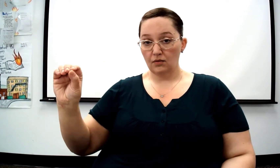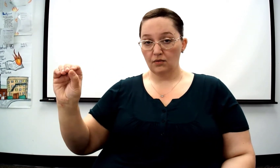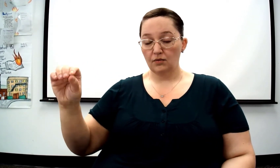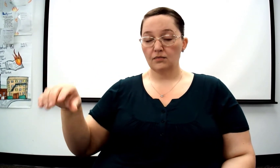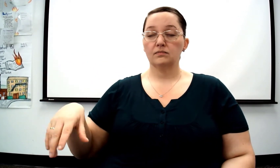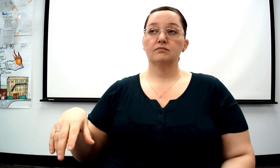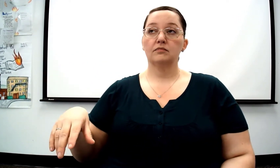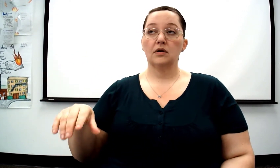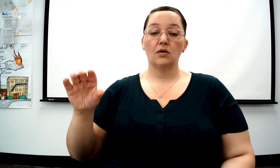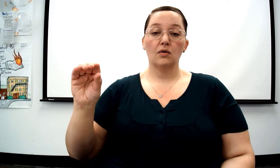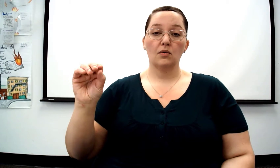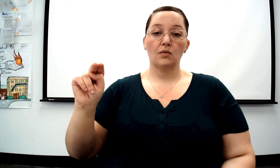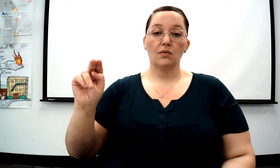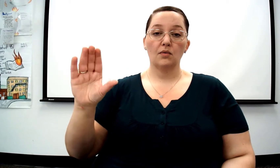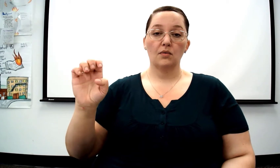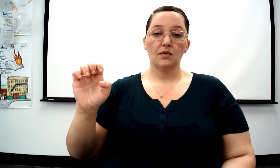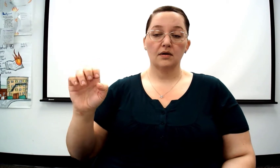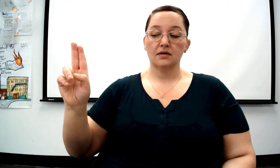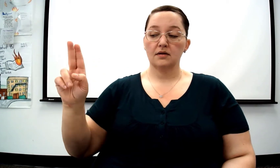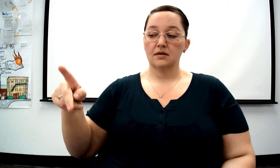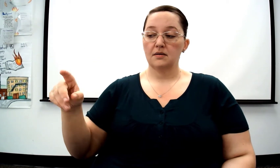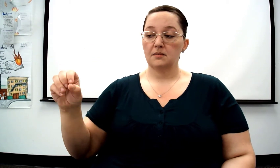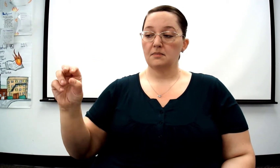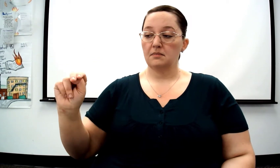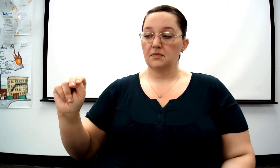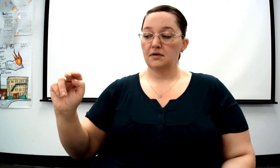long ago or once upon a time.